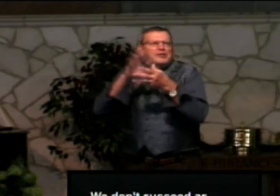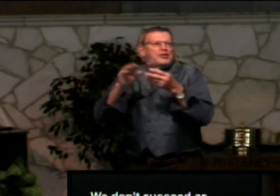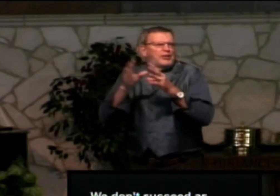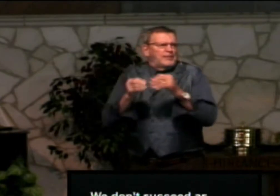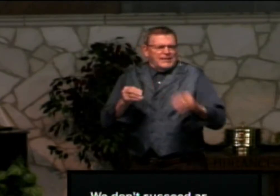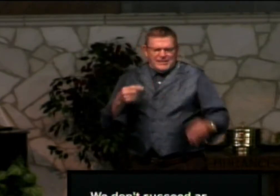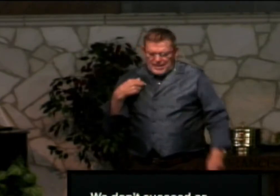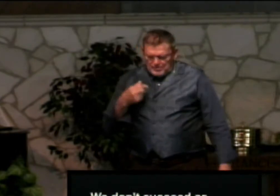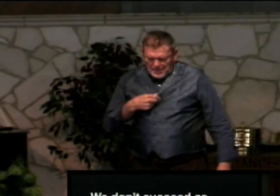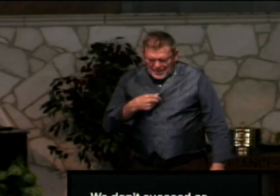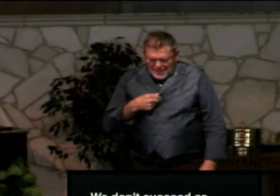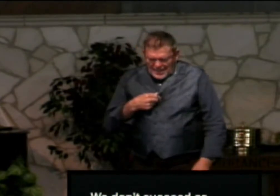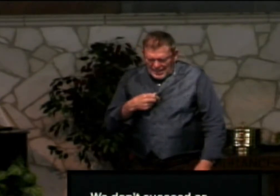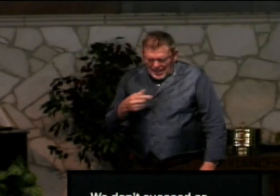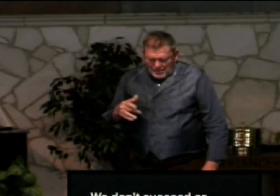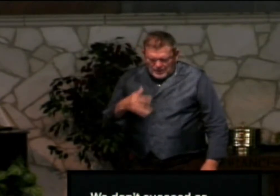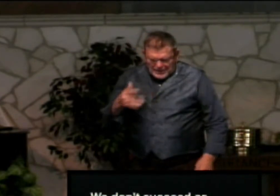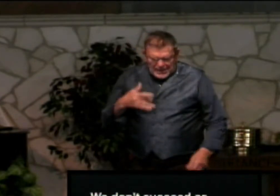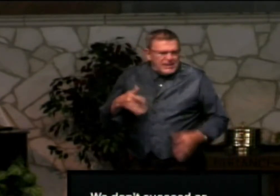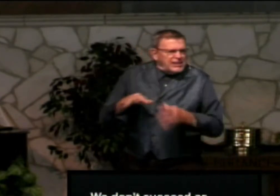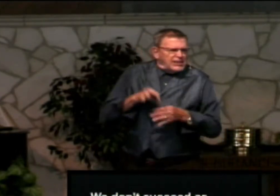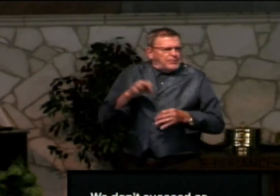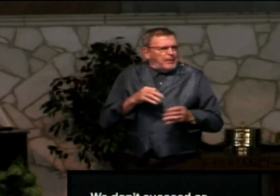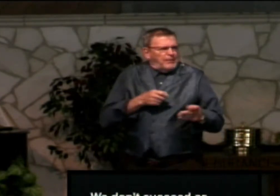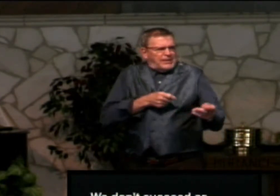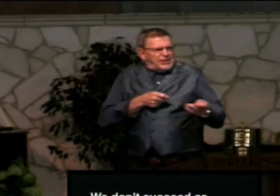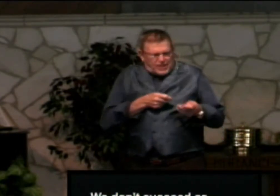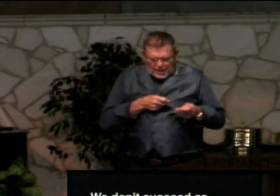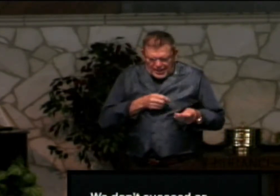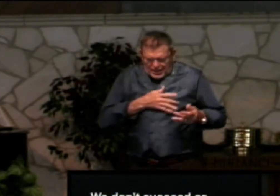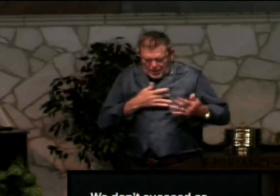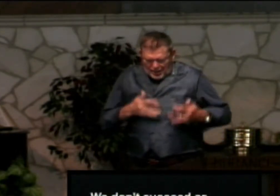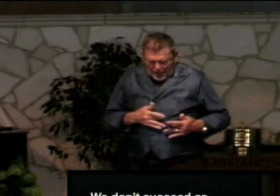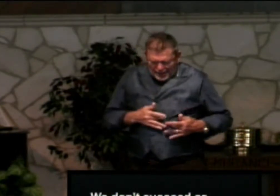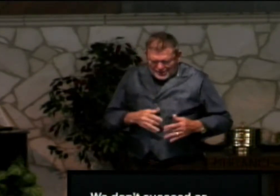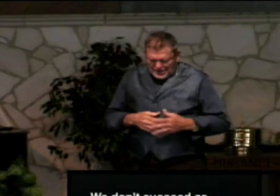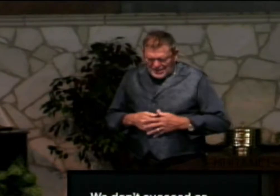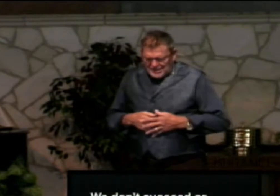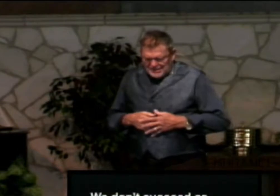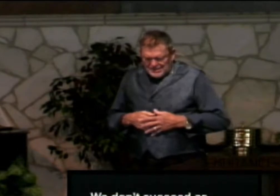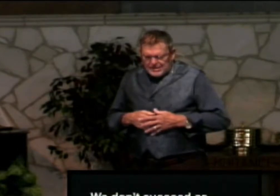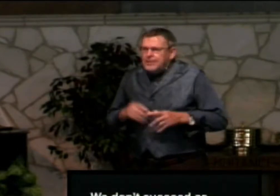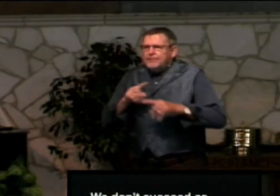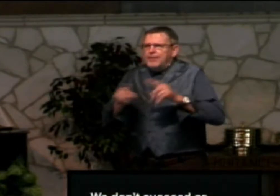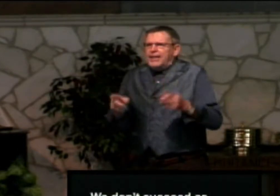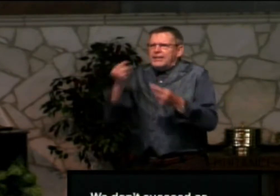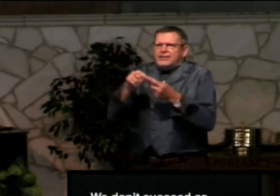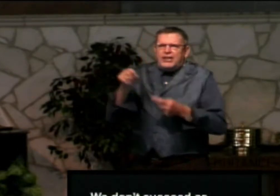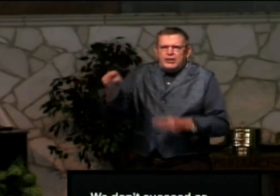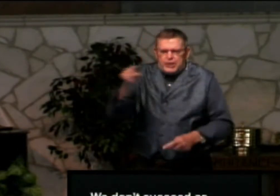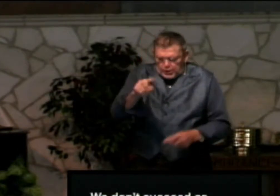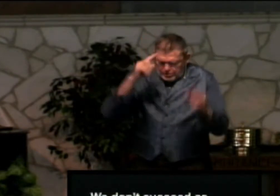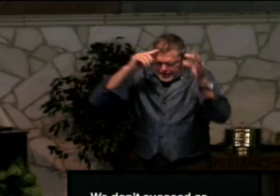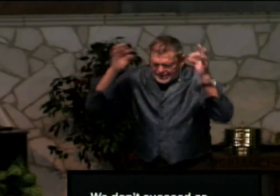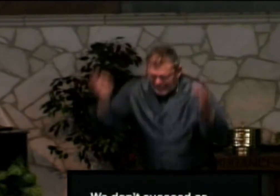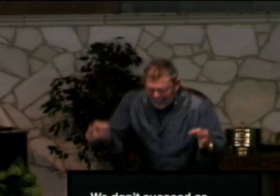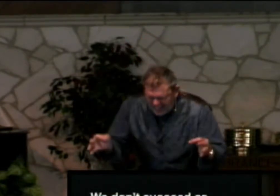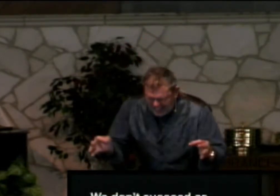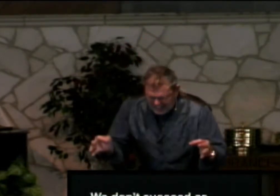We hear sermons and we sense the Spirit's tug at our hearts, but until